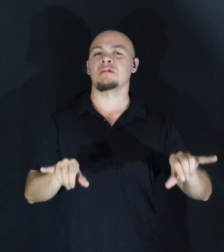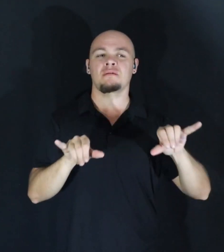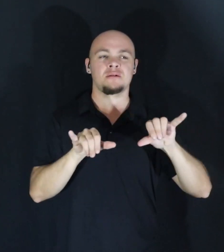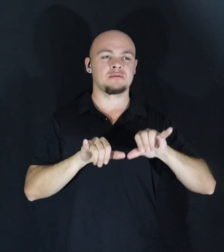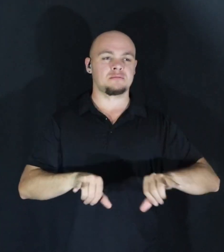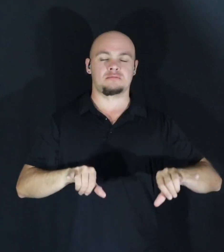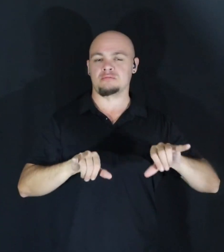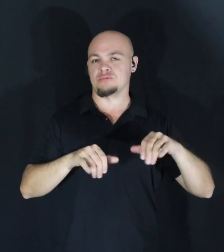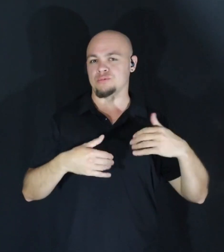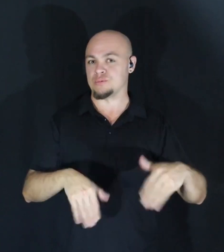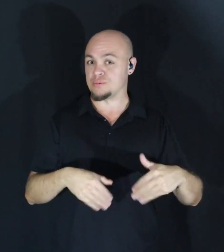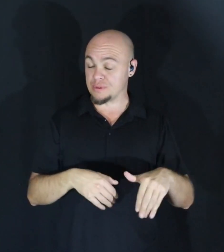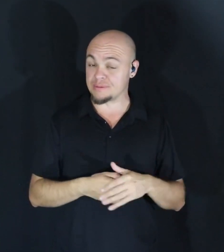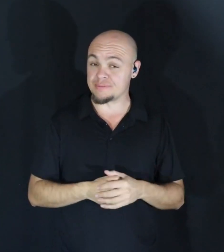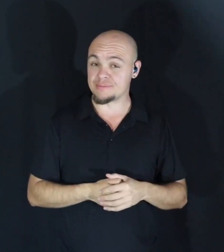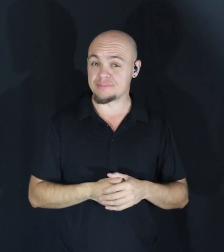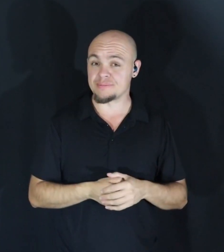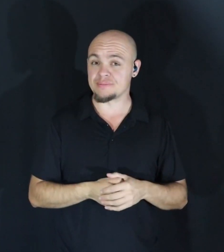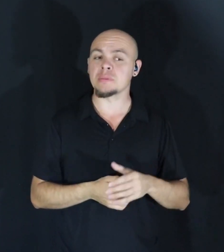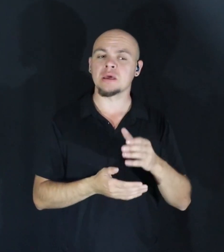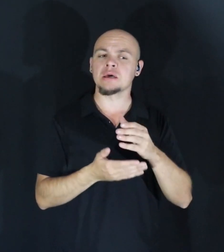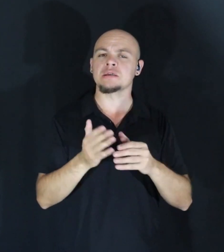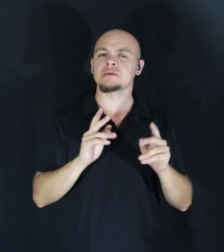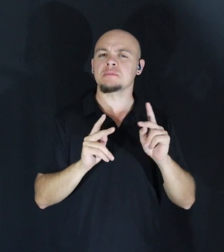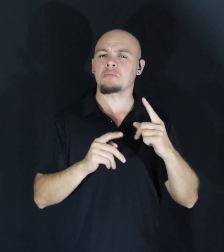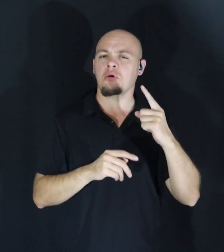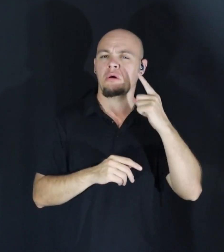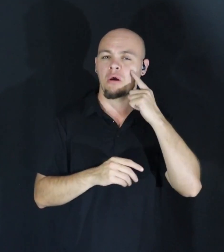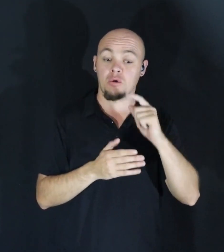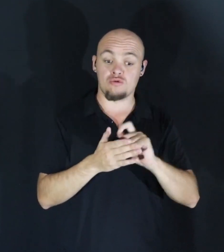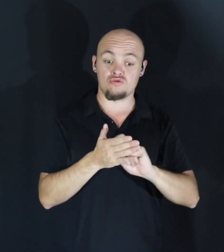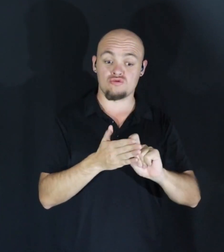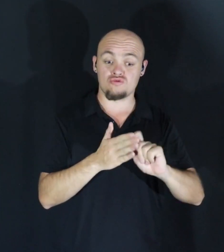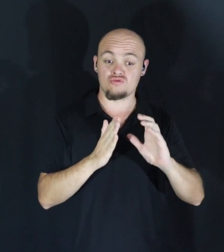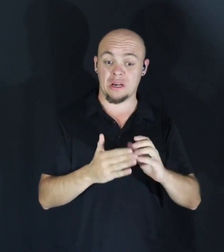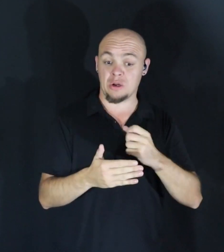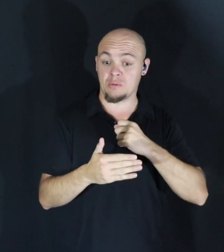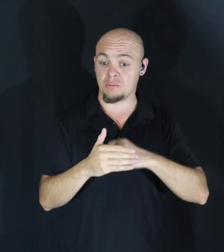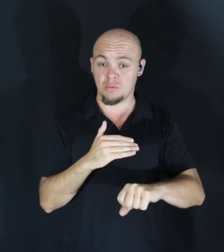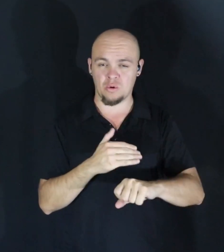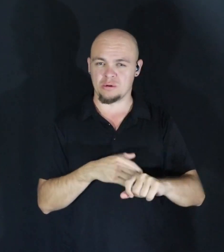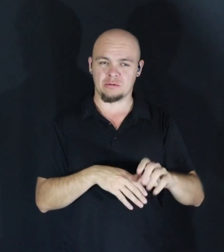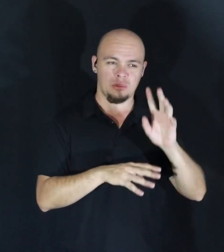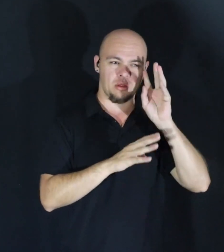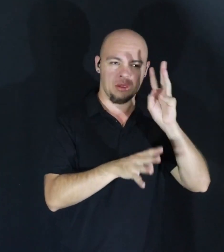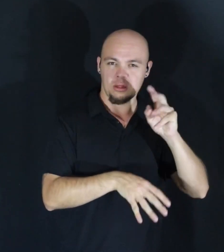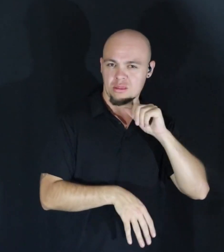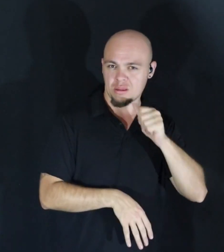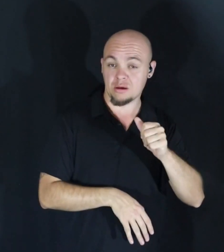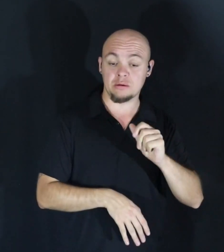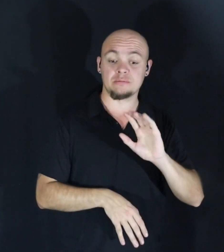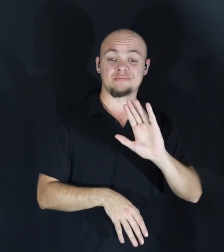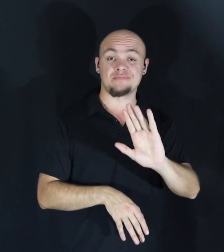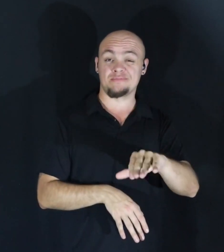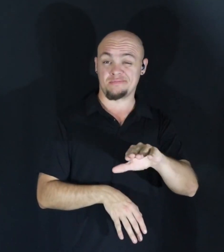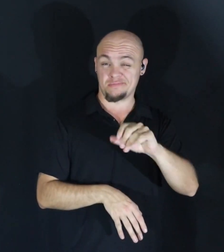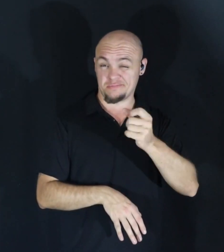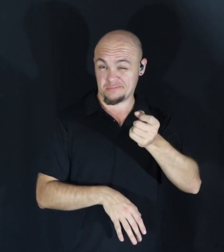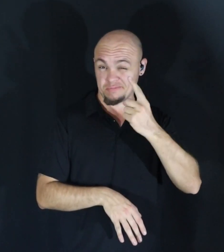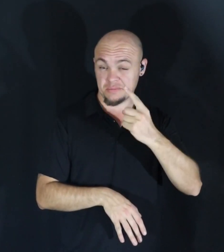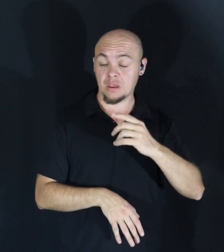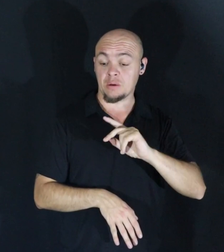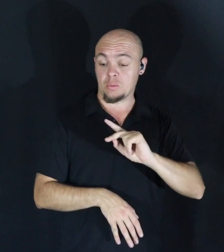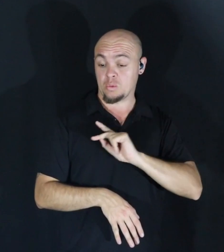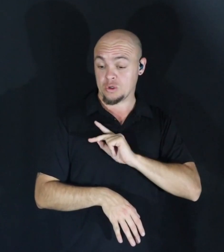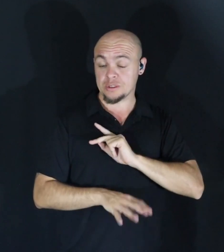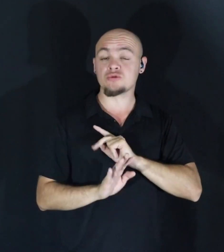again. Some people say that writers are born, not made. Personally, I believe that writers are